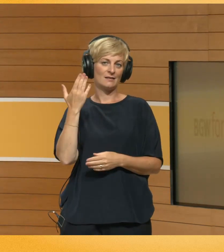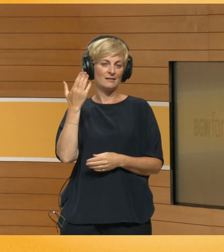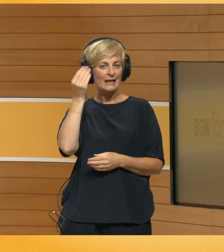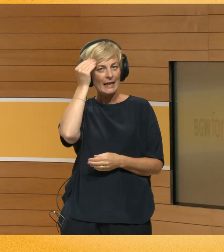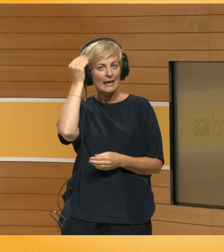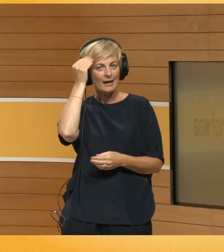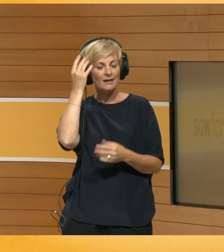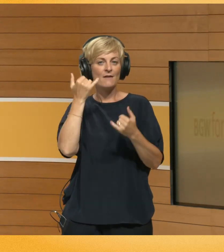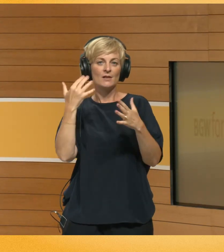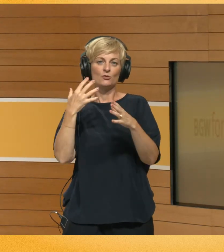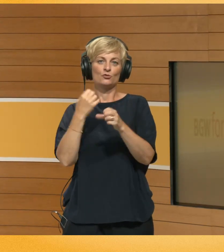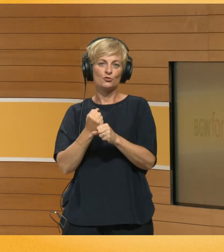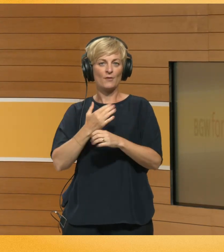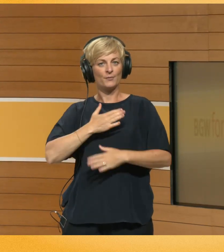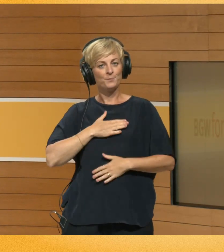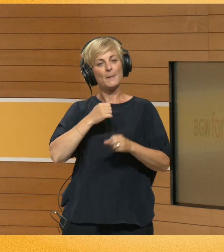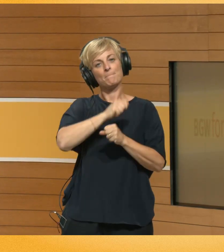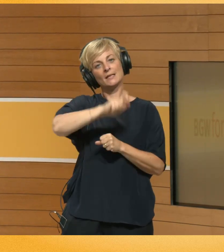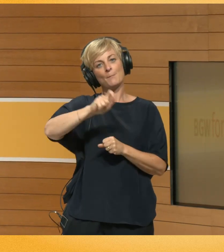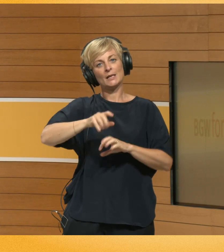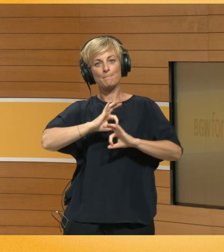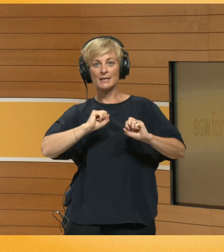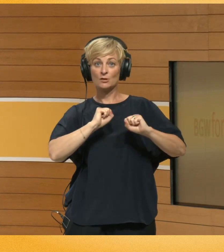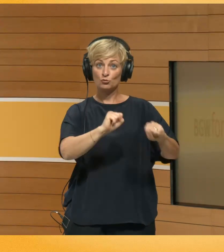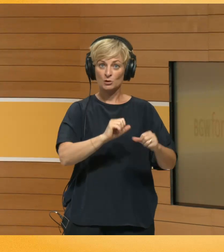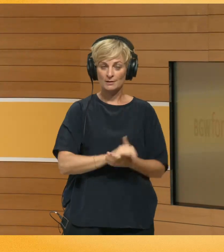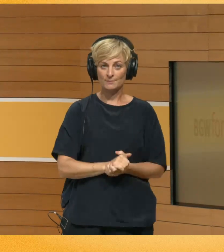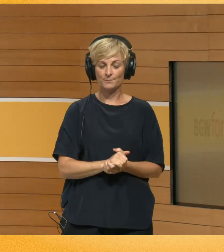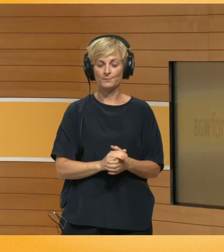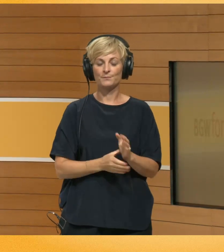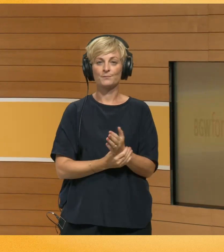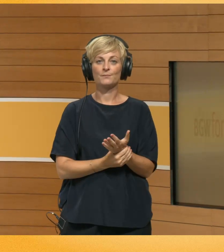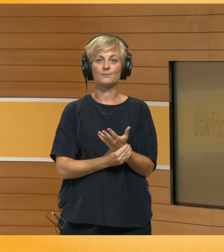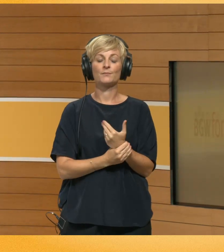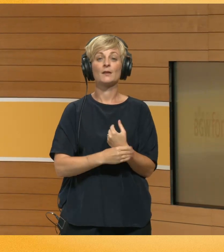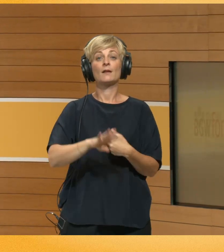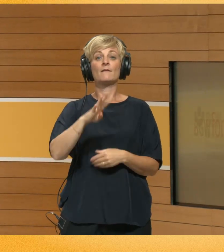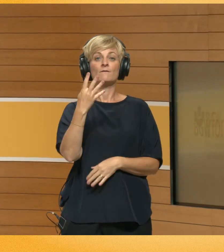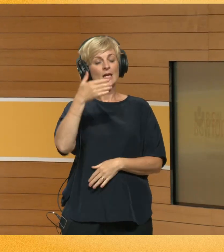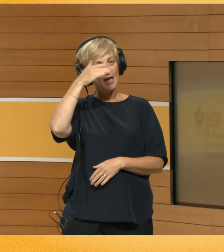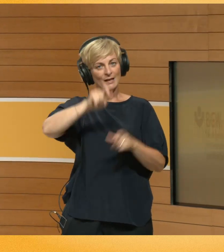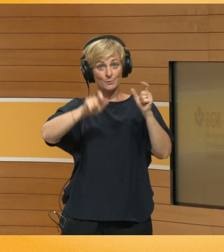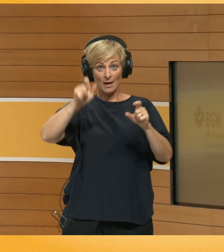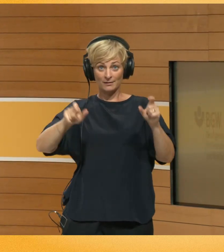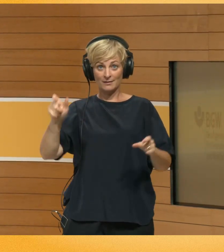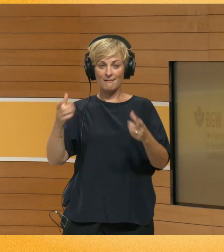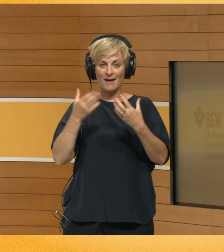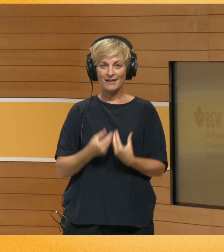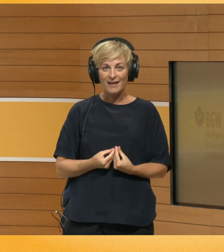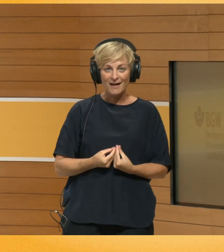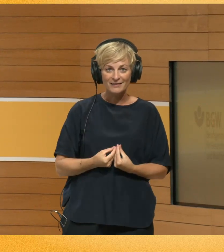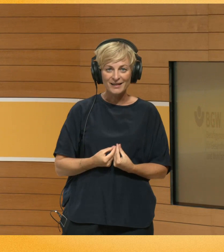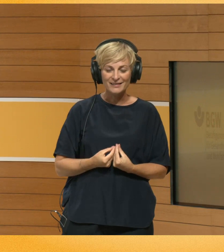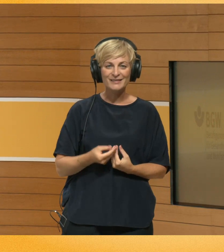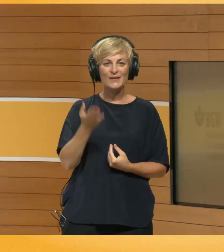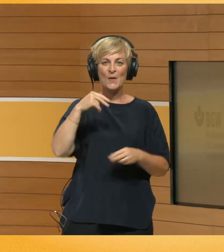hospitals? So we have 4 experts here who have traveled from literally all over the globe. So thanks